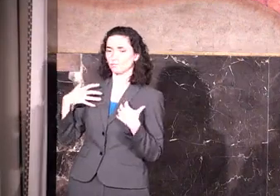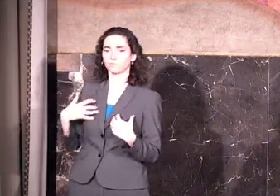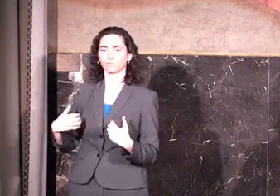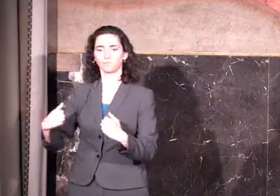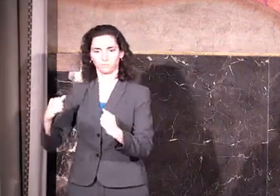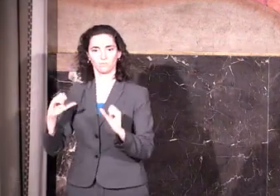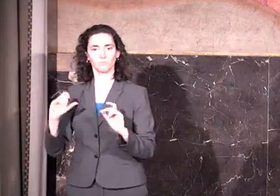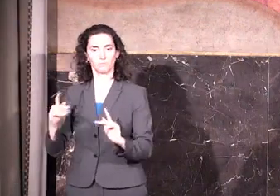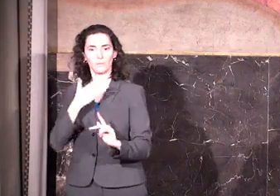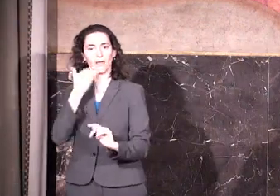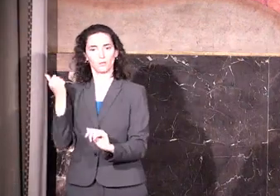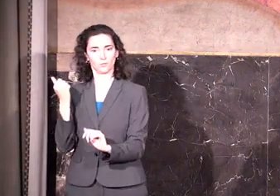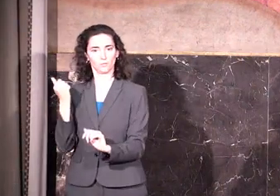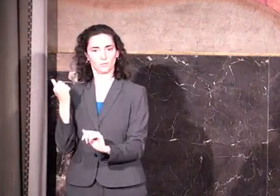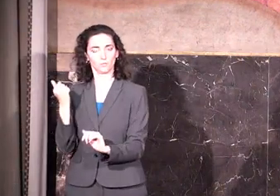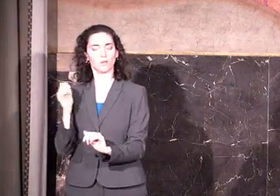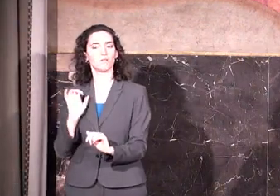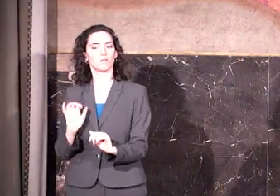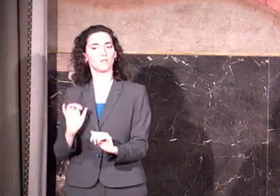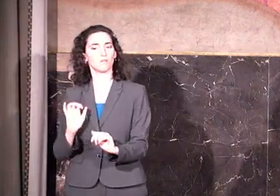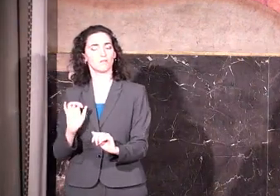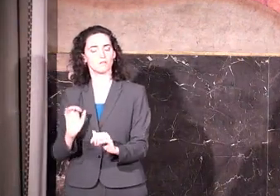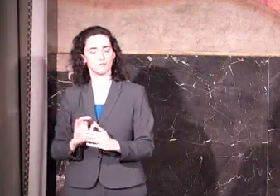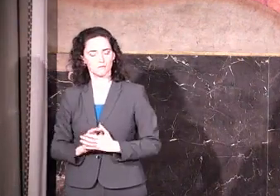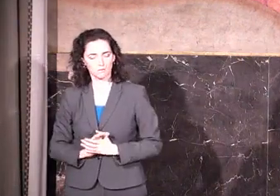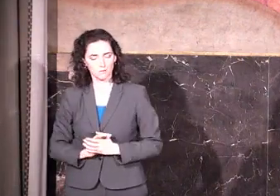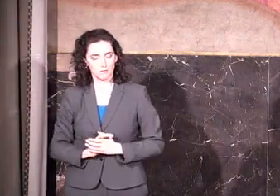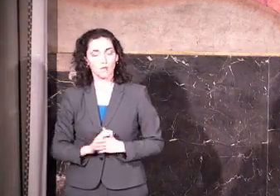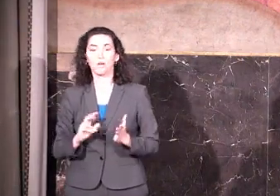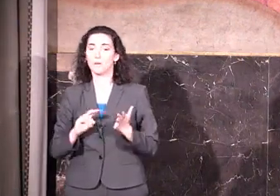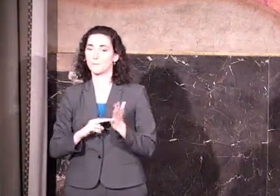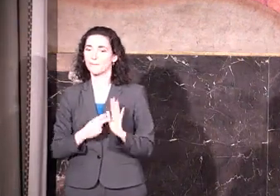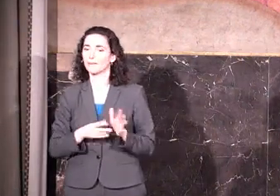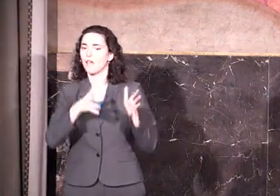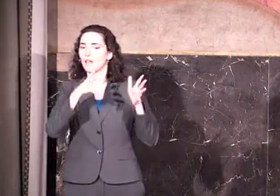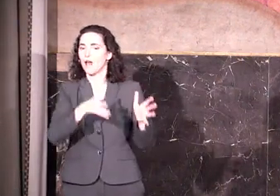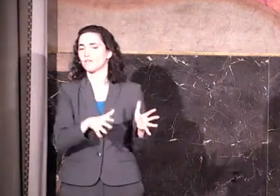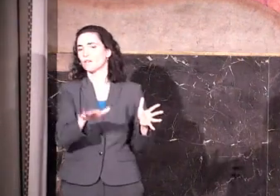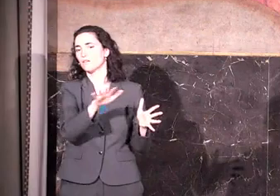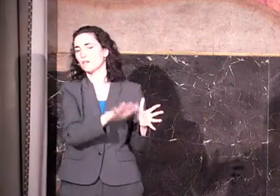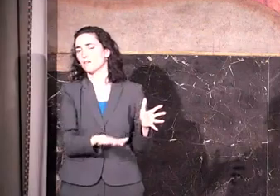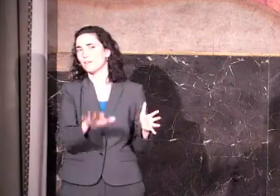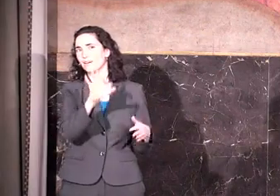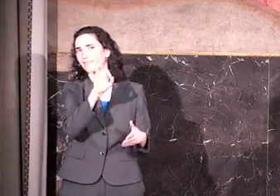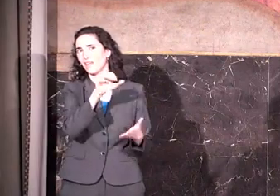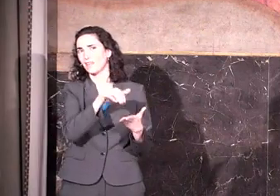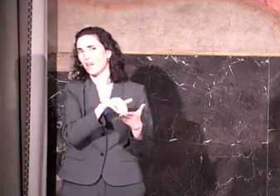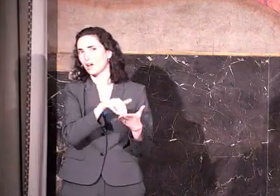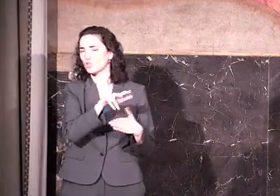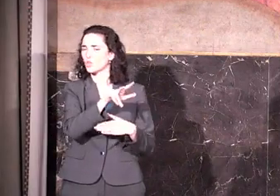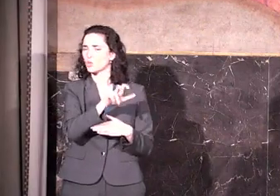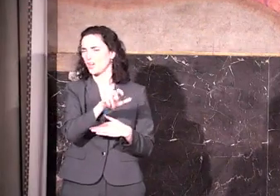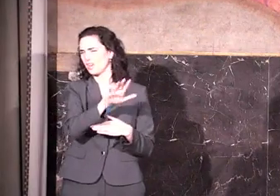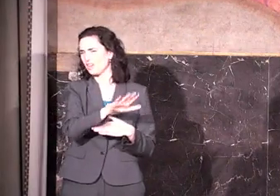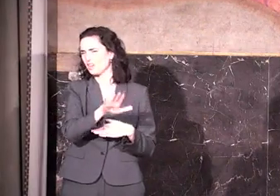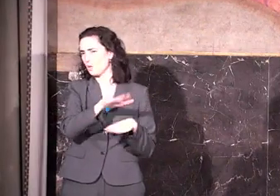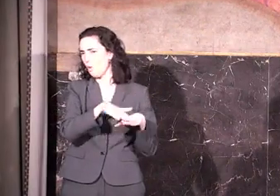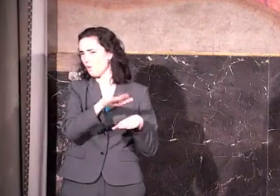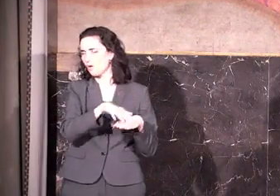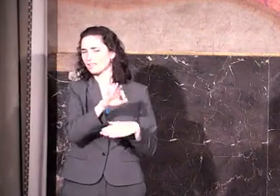So that means that there's still over 9,000, about 9,300 or so